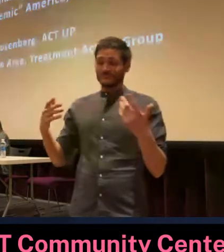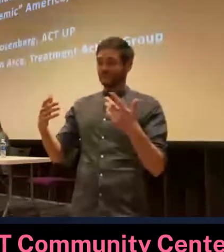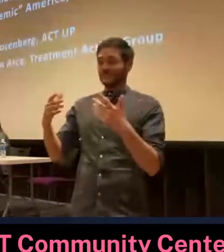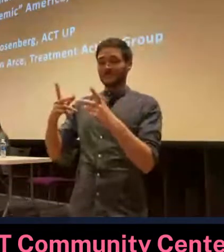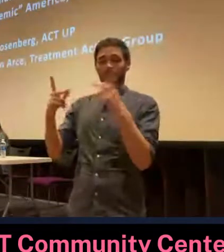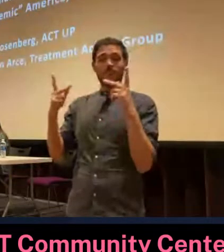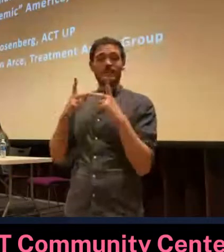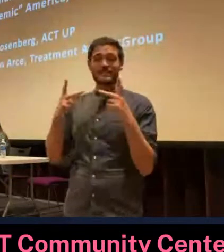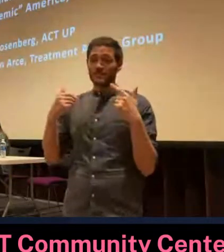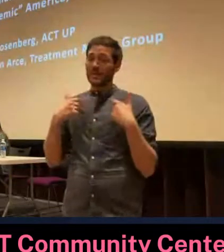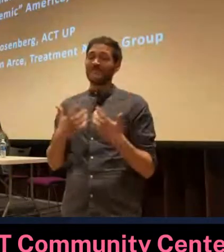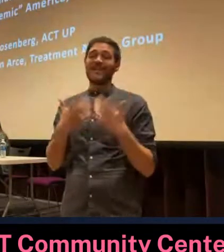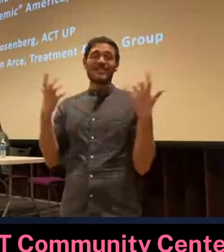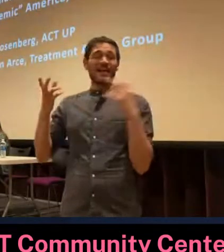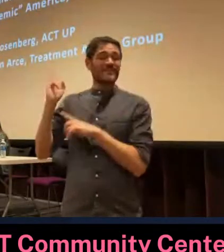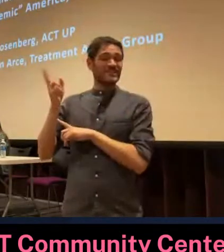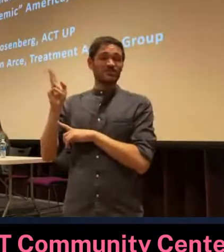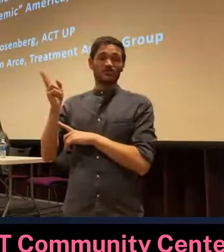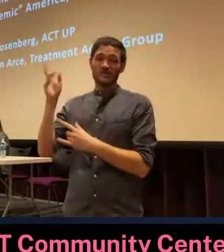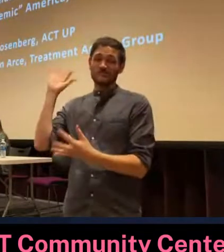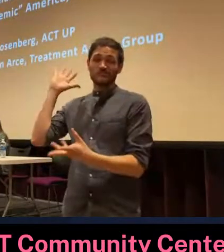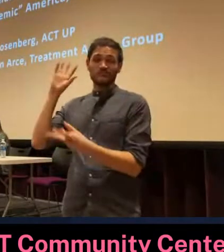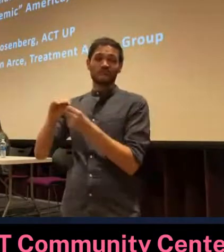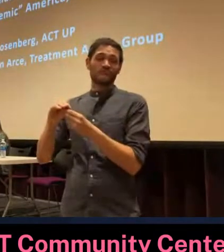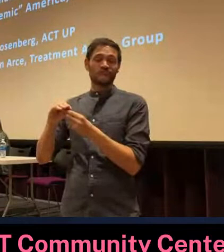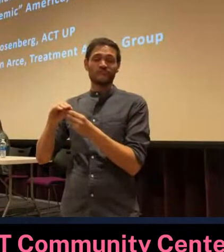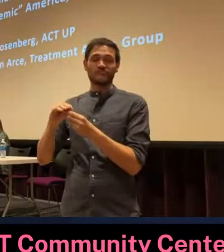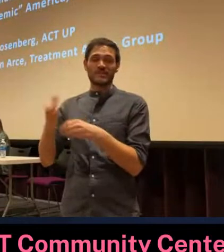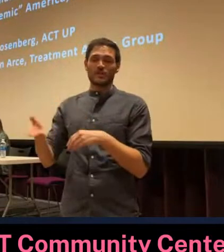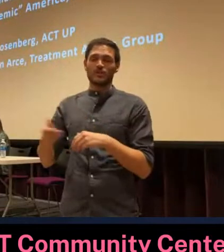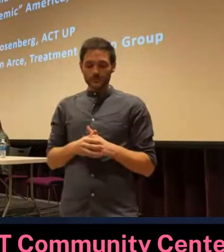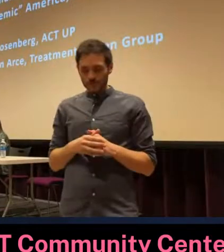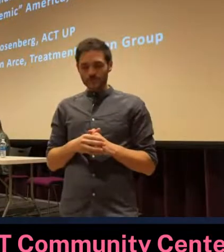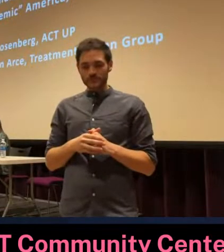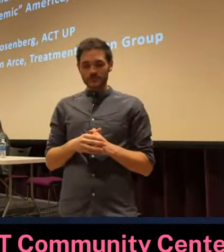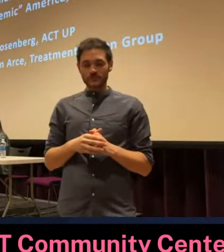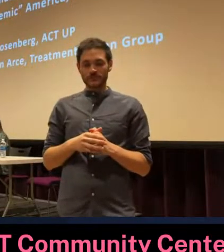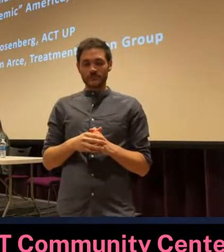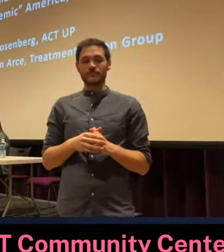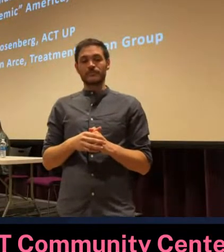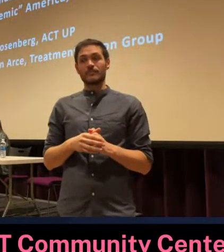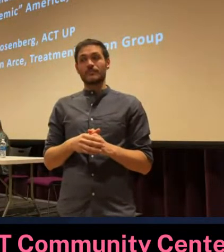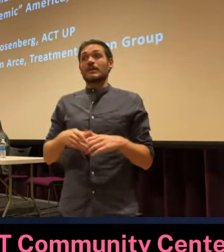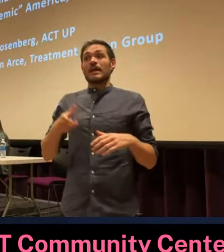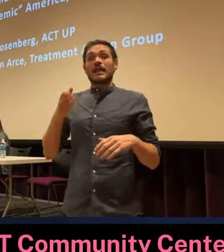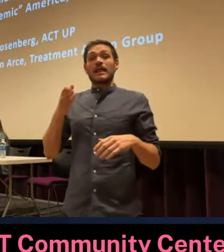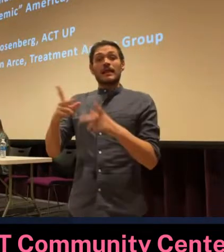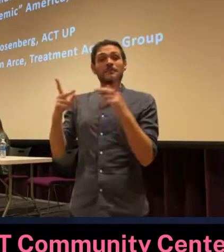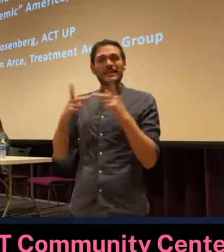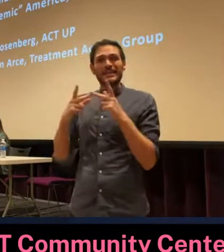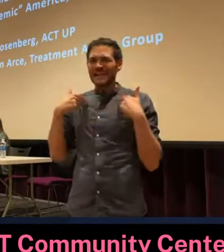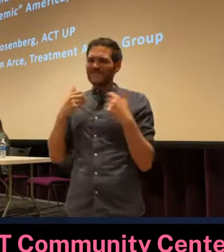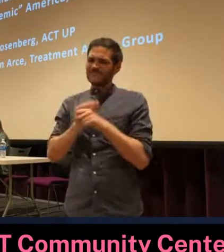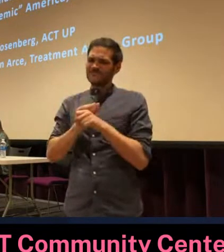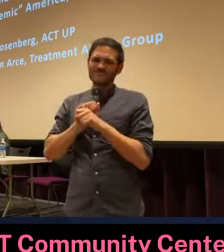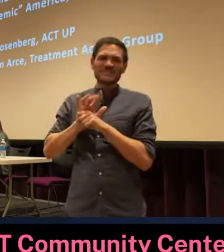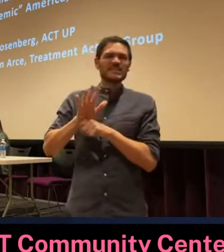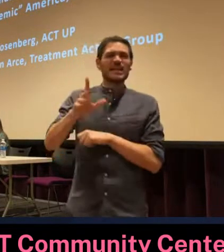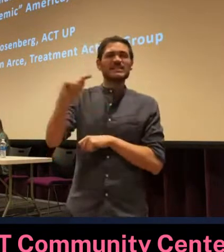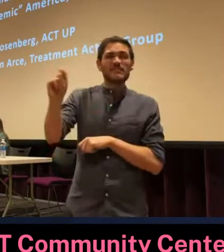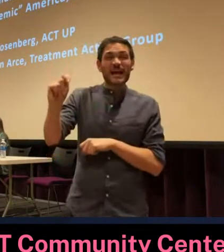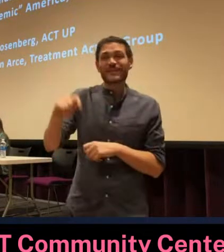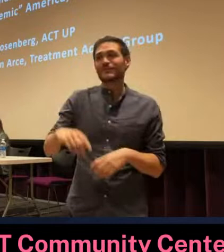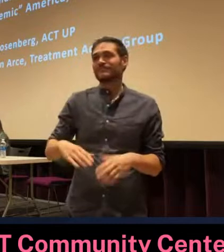But the practicality, you're in Pride, they have bathrooms for you, tons of bathrooms. They're